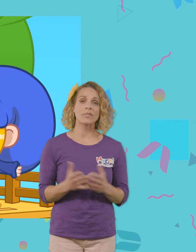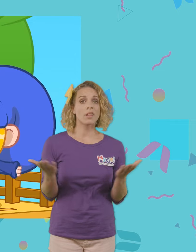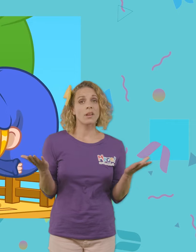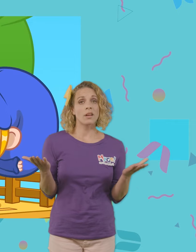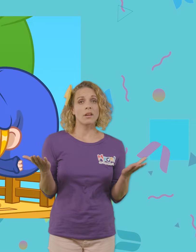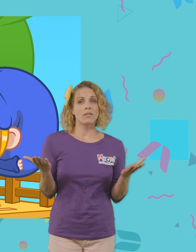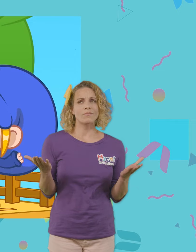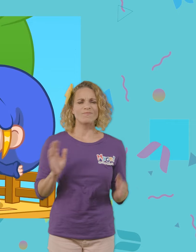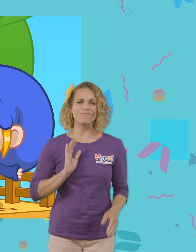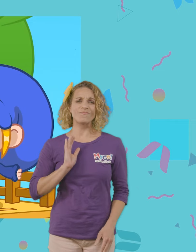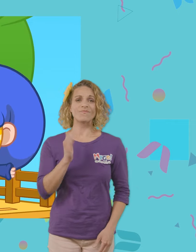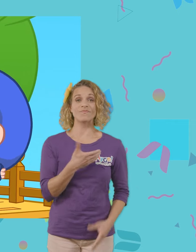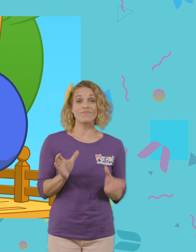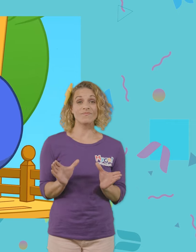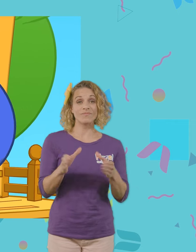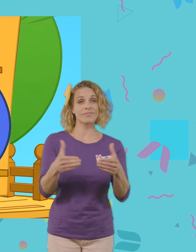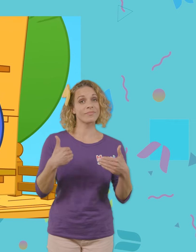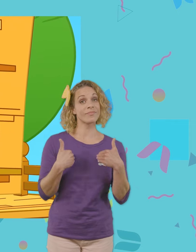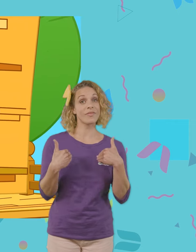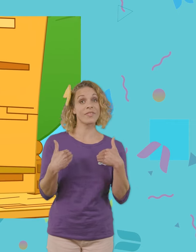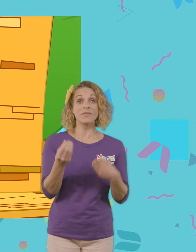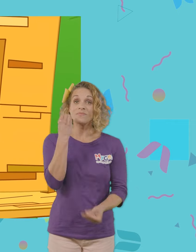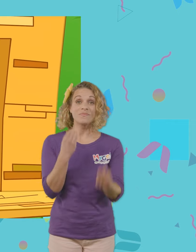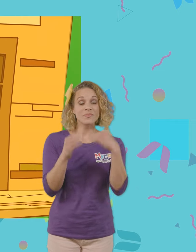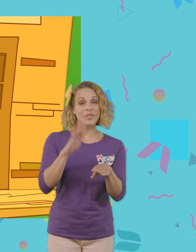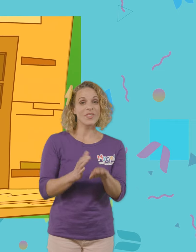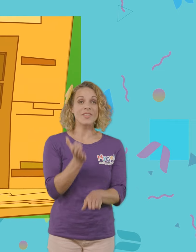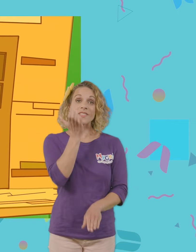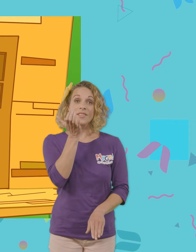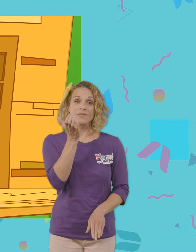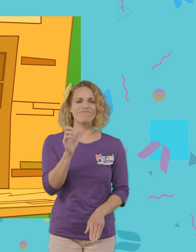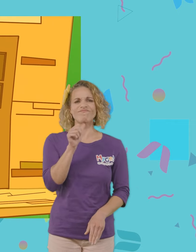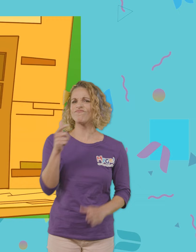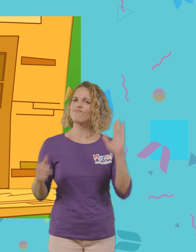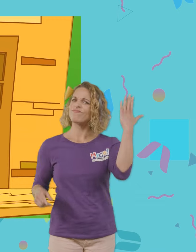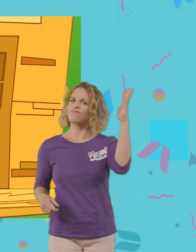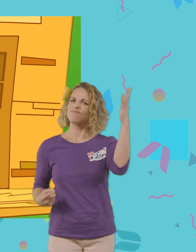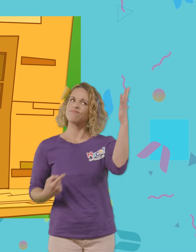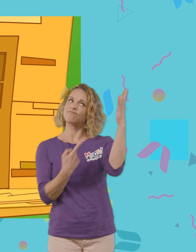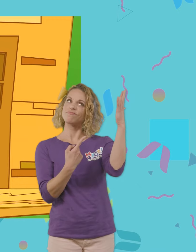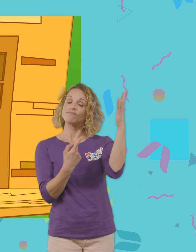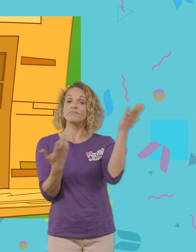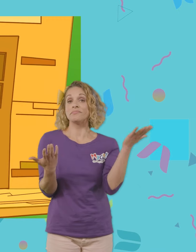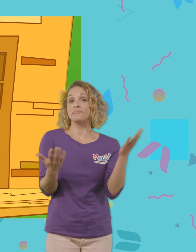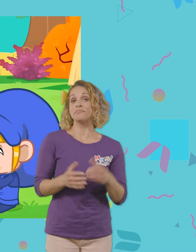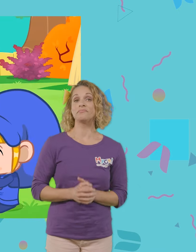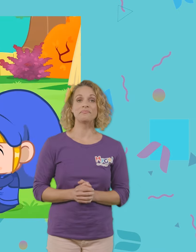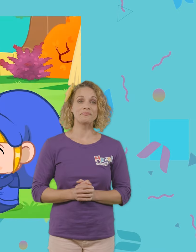Well, then our club will have a picnic on the grass instead of a party in the clubhouse.